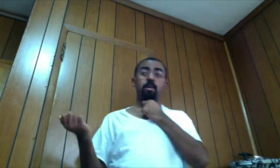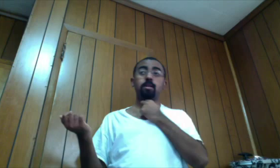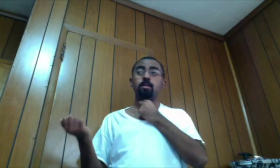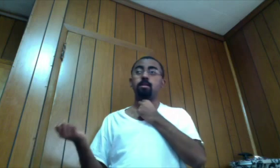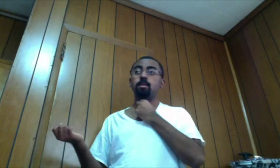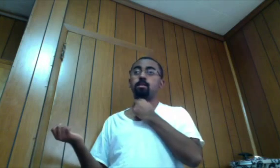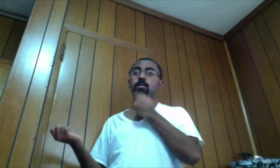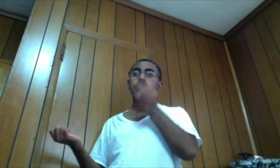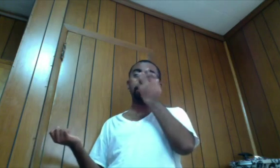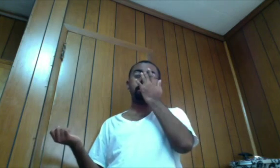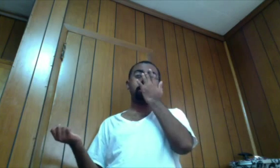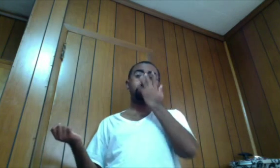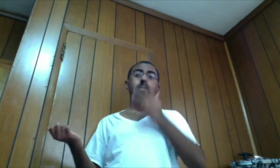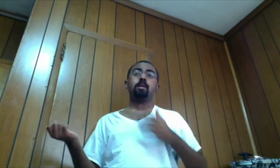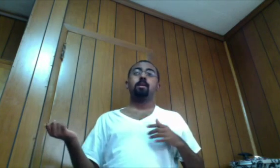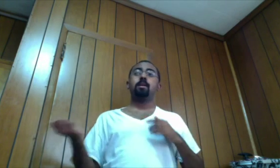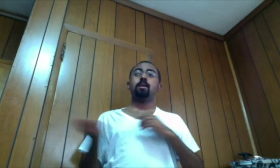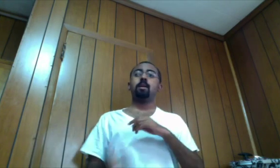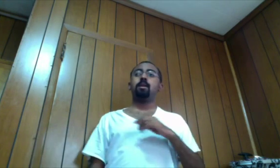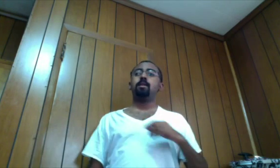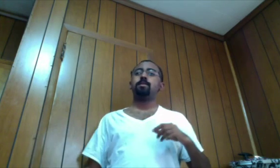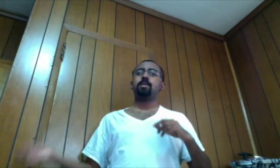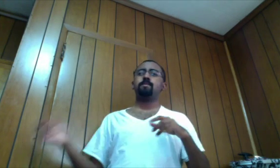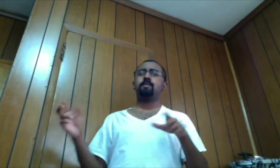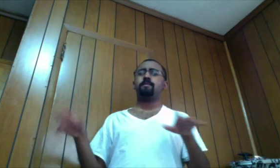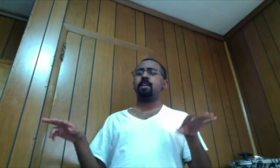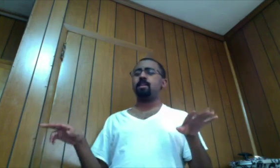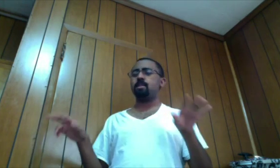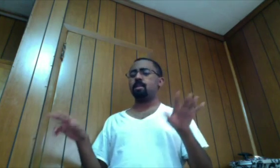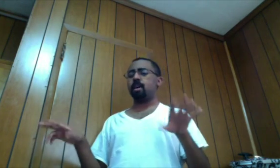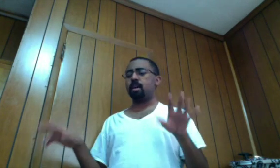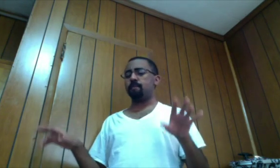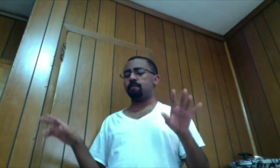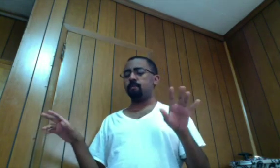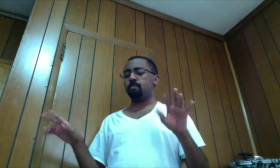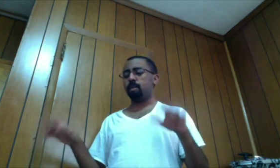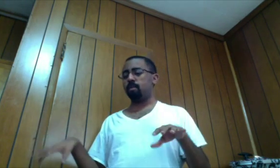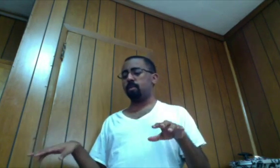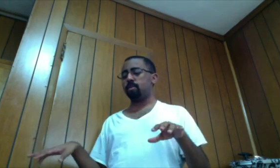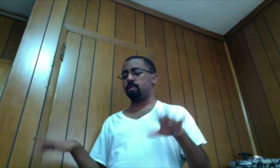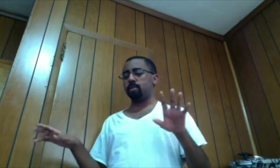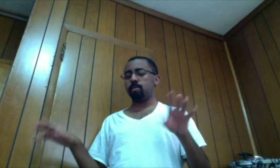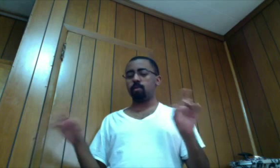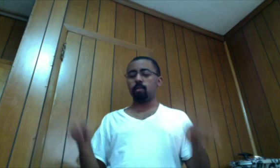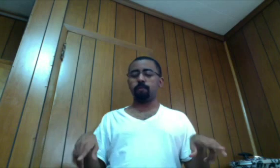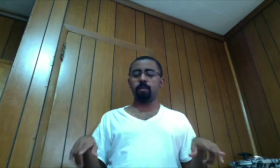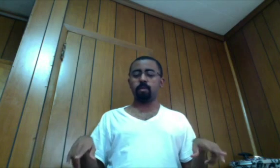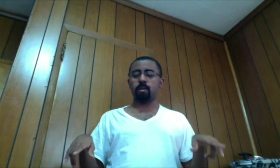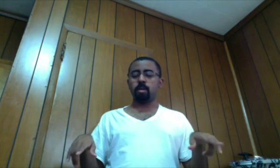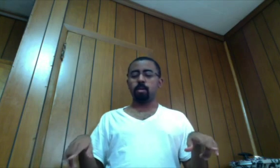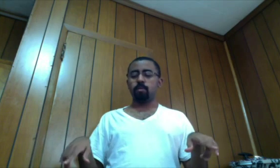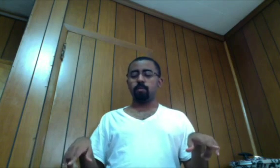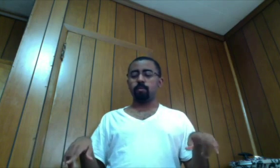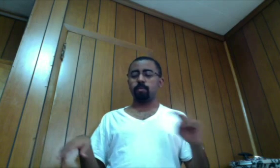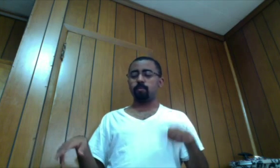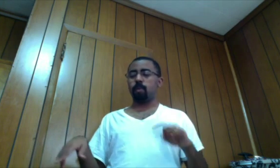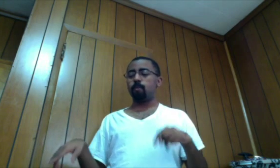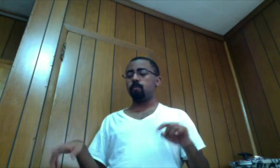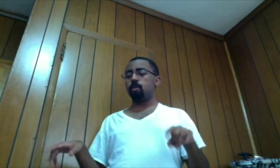since season 2 ended. We find out that they have no parents, which means they're orphans. which I'm really